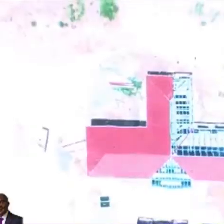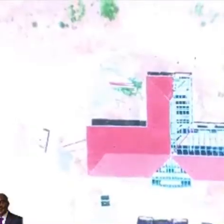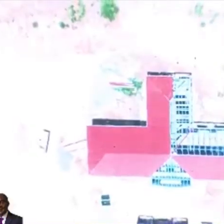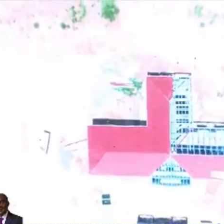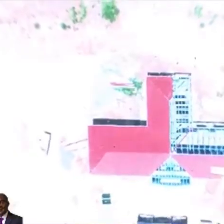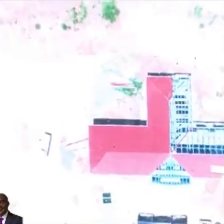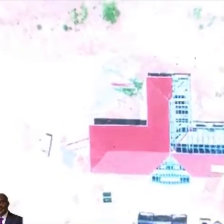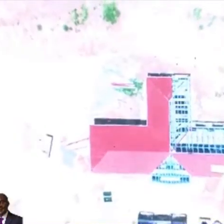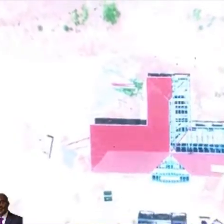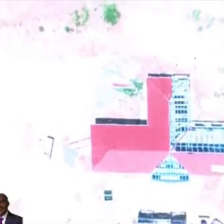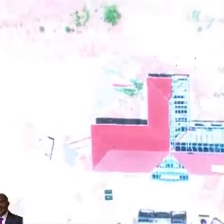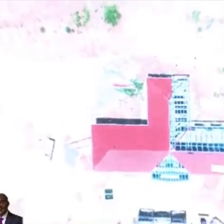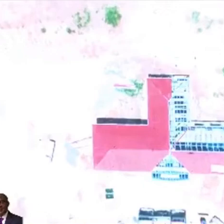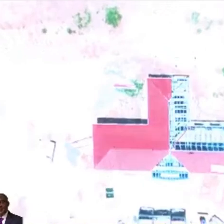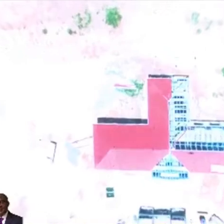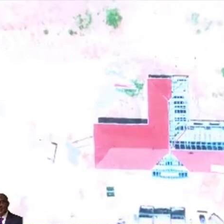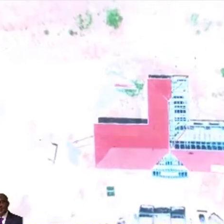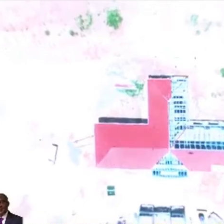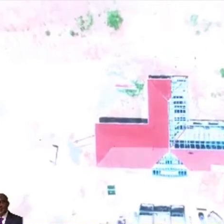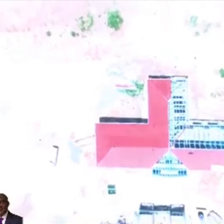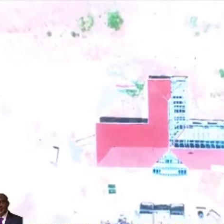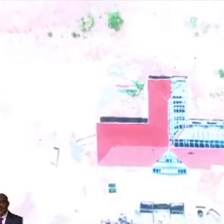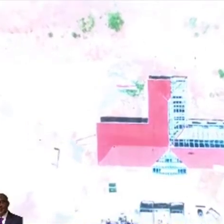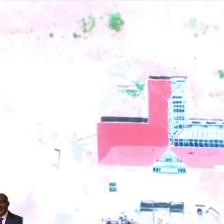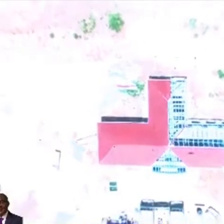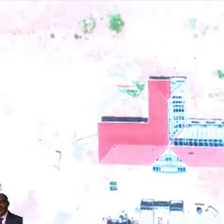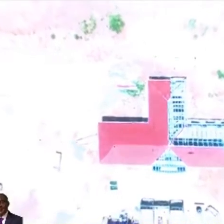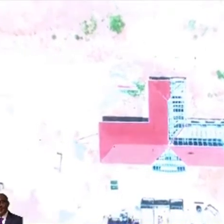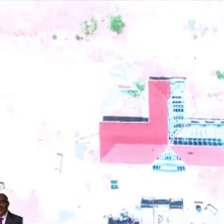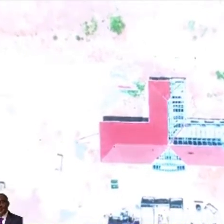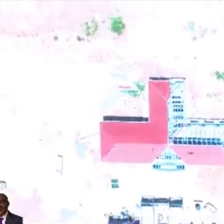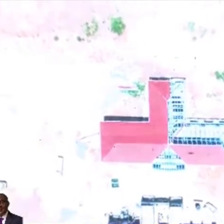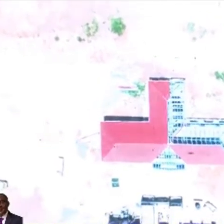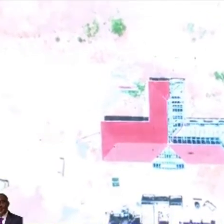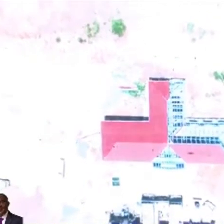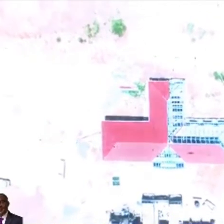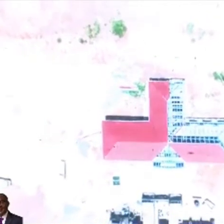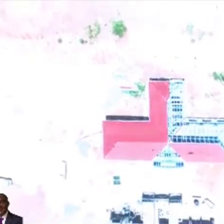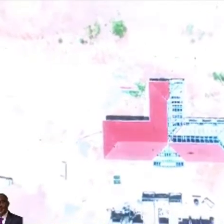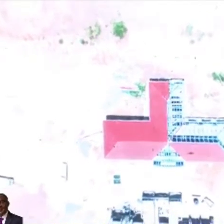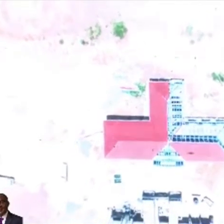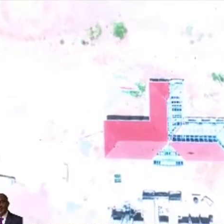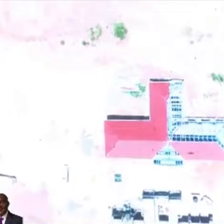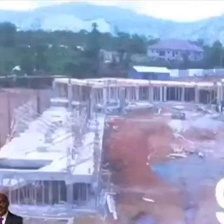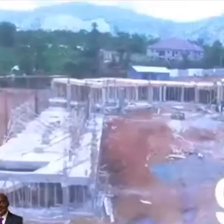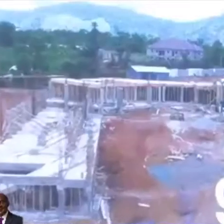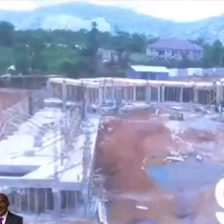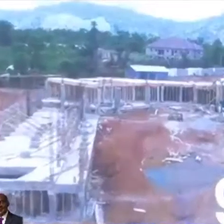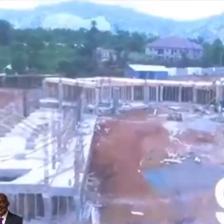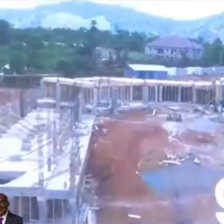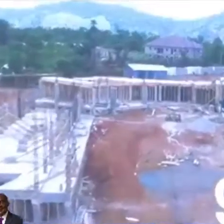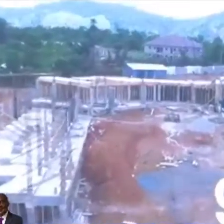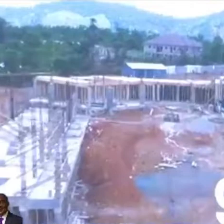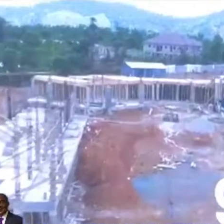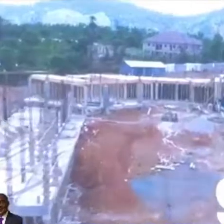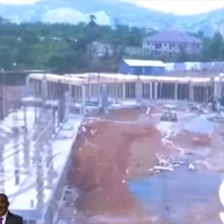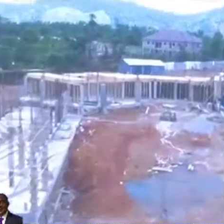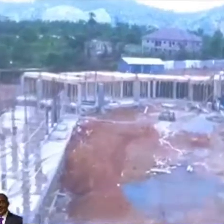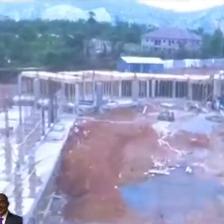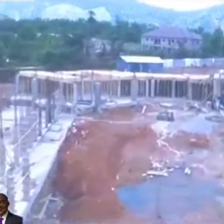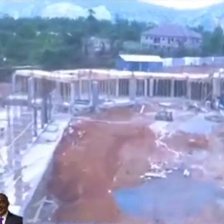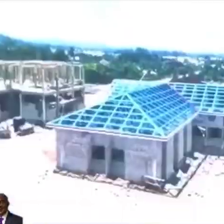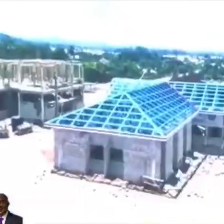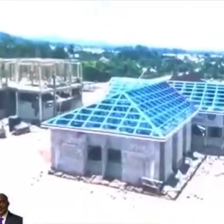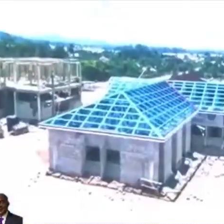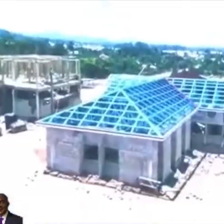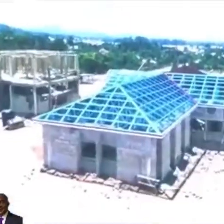700 teachers and their families. Above all, this government is building 9 senior high schools with science and computer